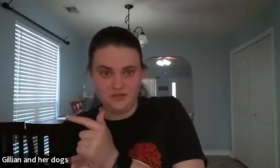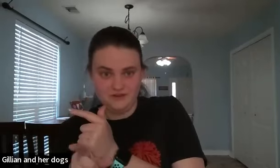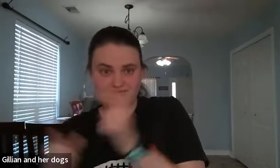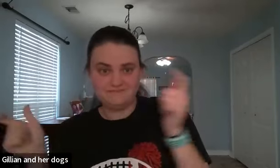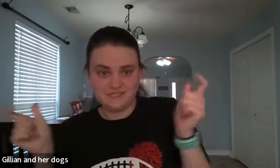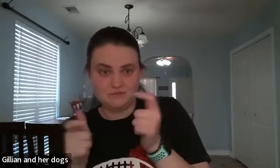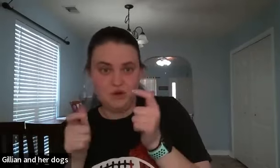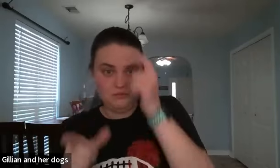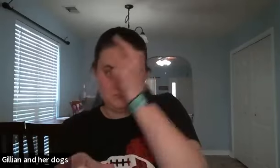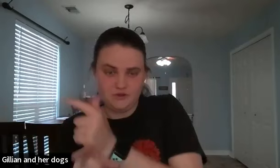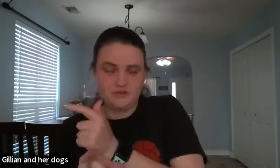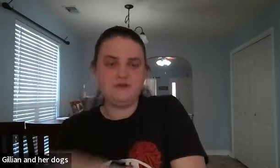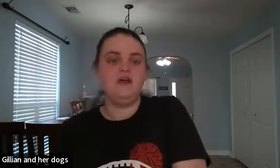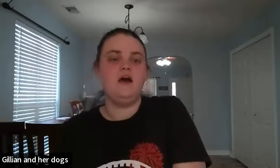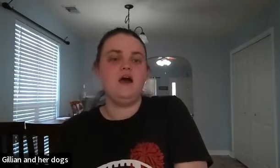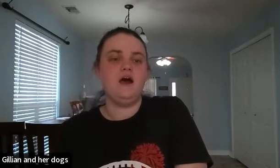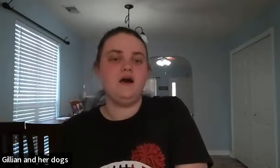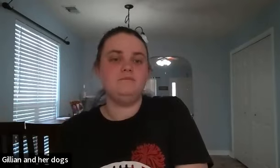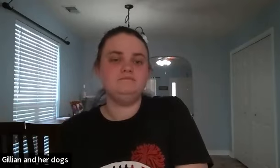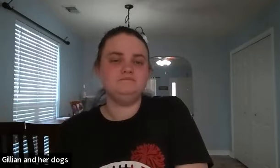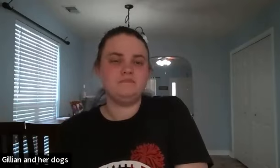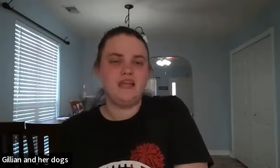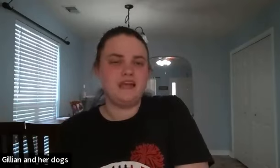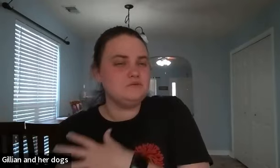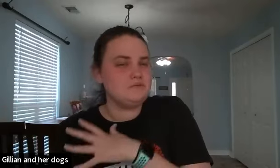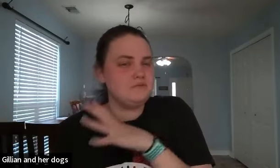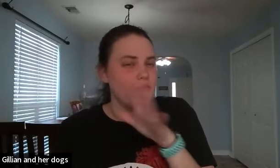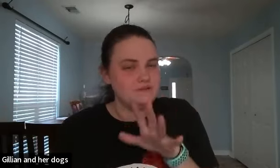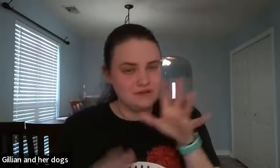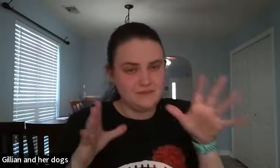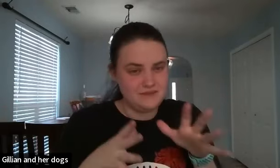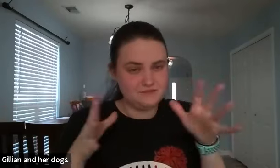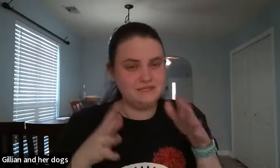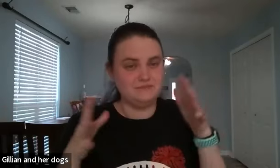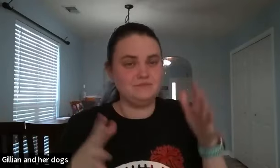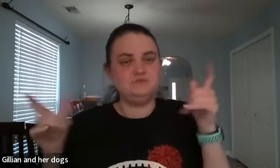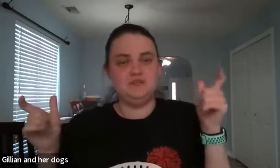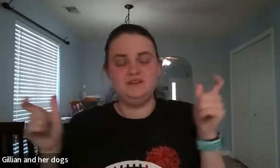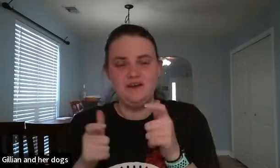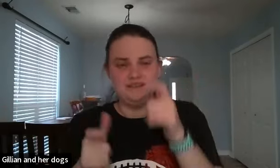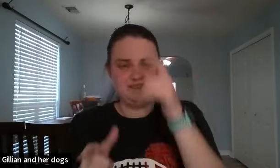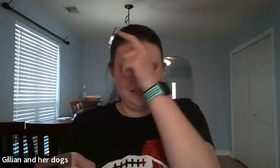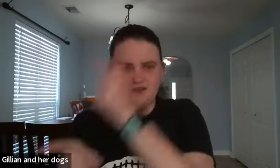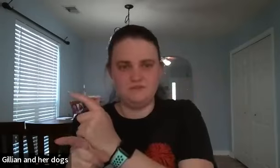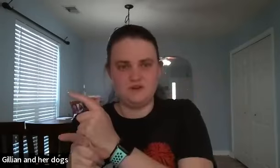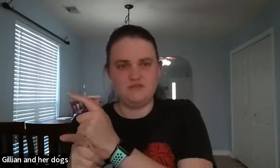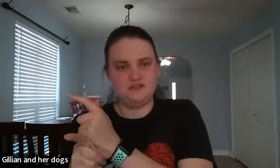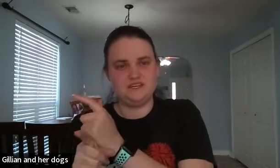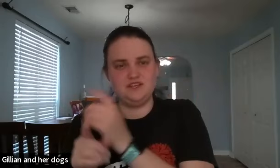brother, small brother. I don't always recommend this one as much because it comes off like you're saying your